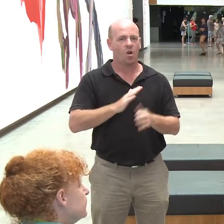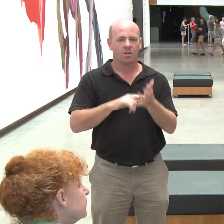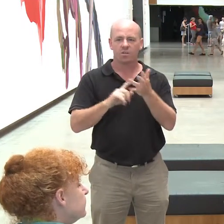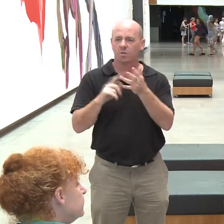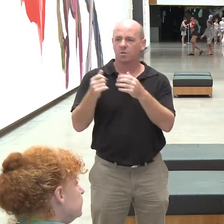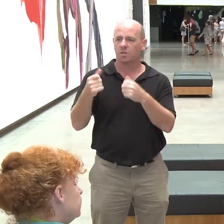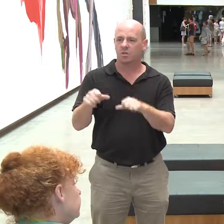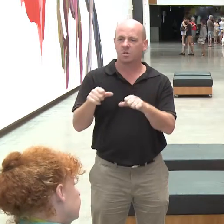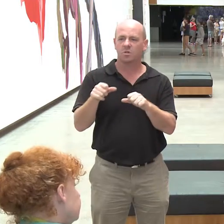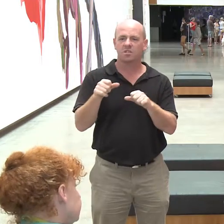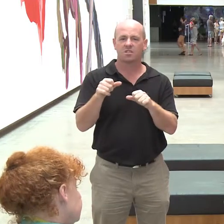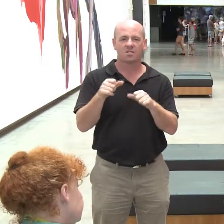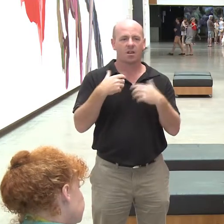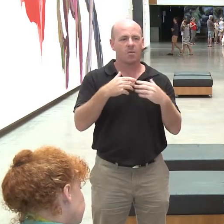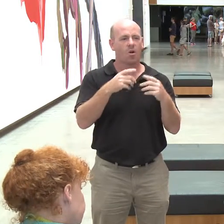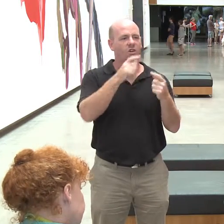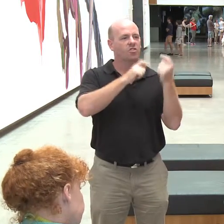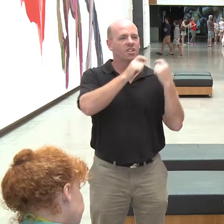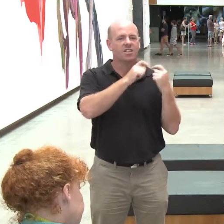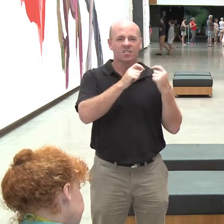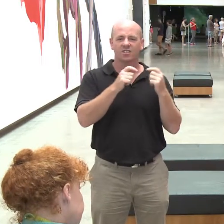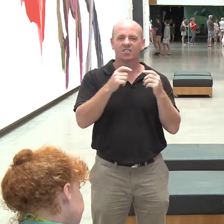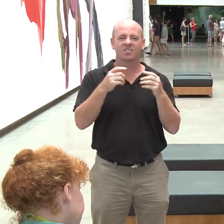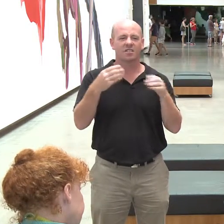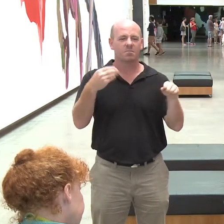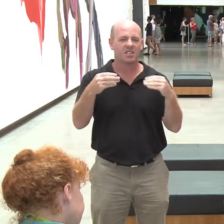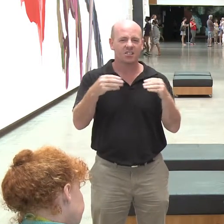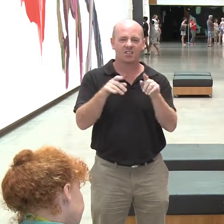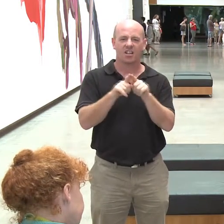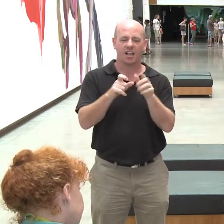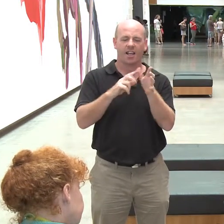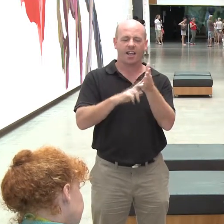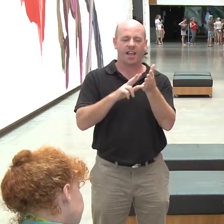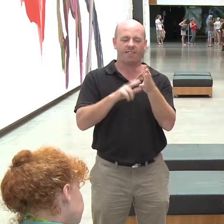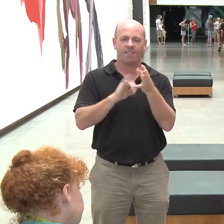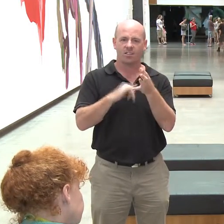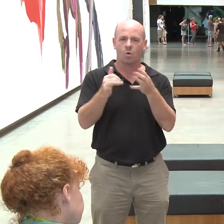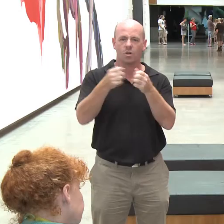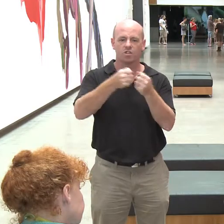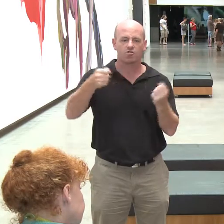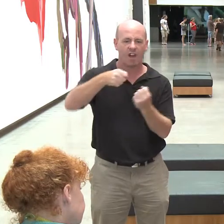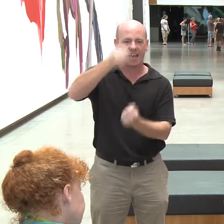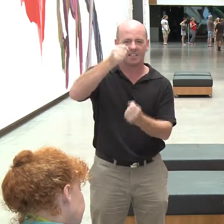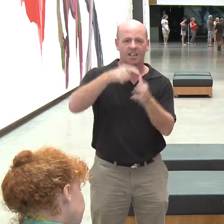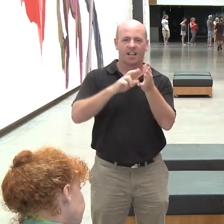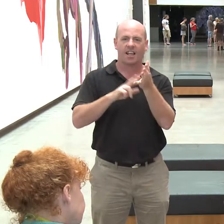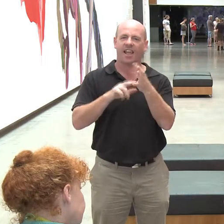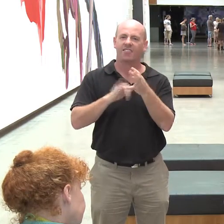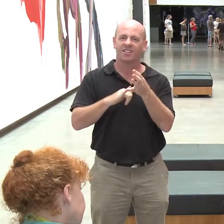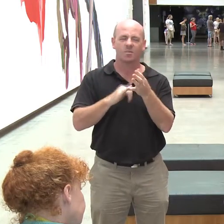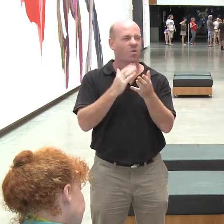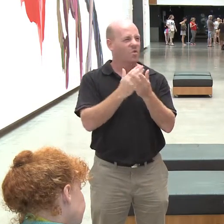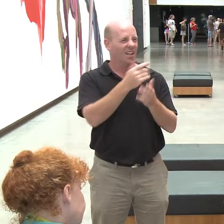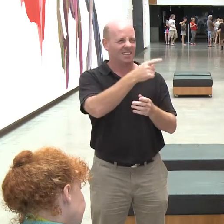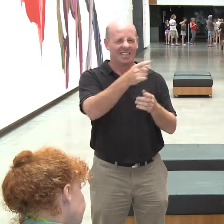use more traditional materials such as canvas or stretch canvas. Again, there's something